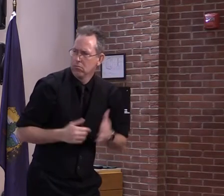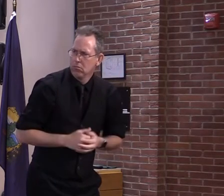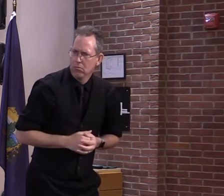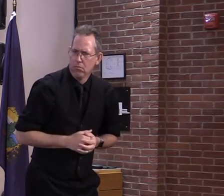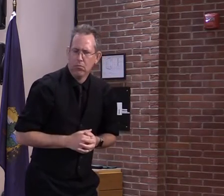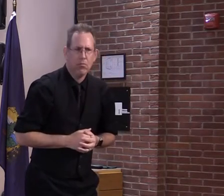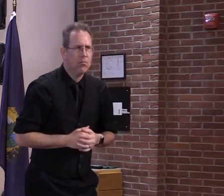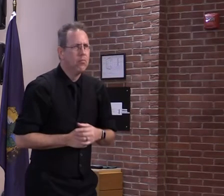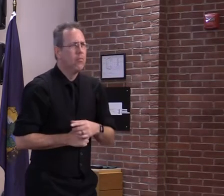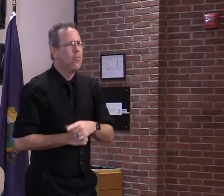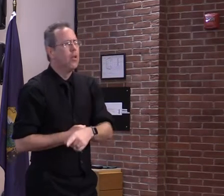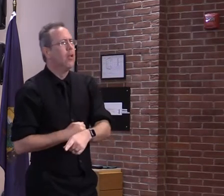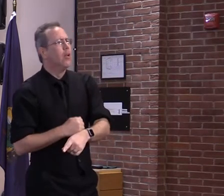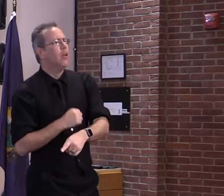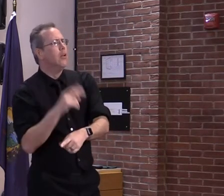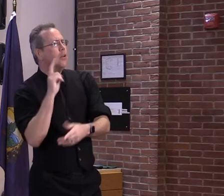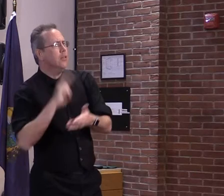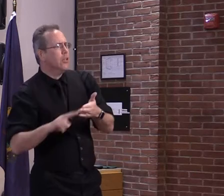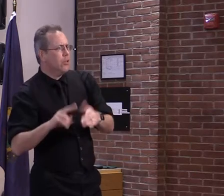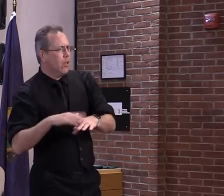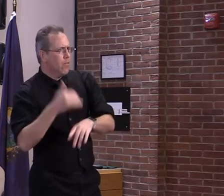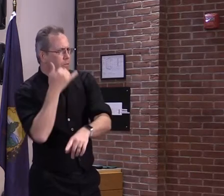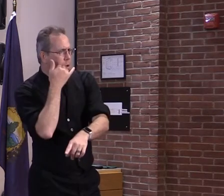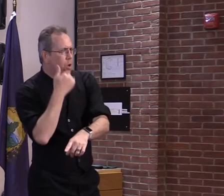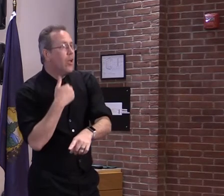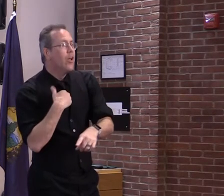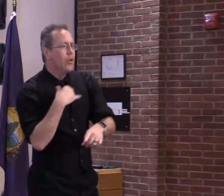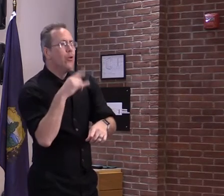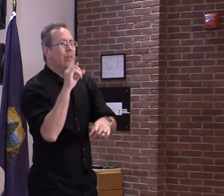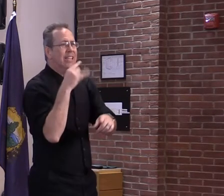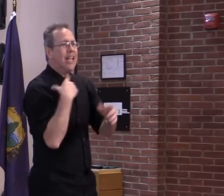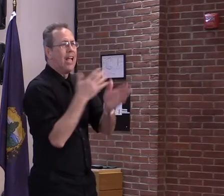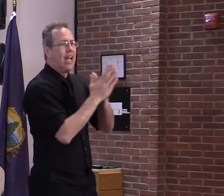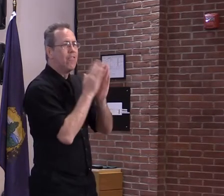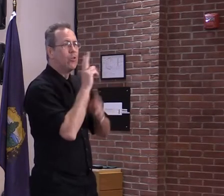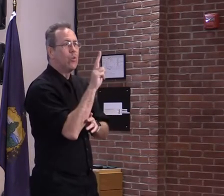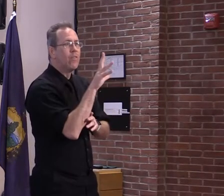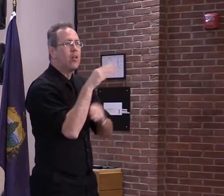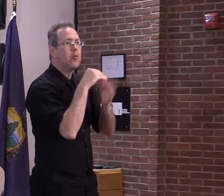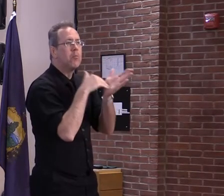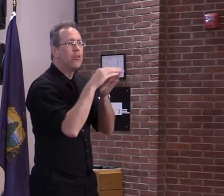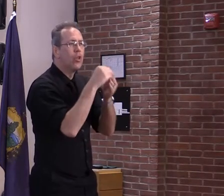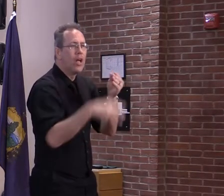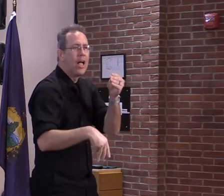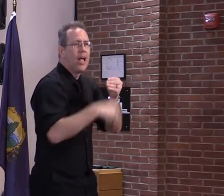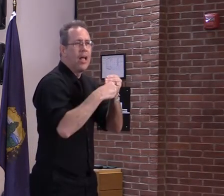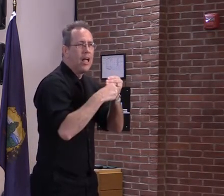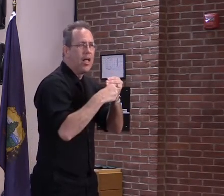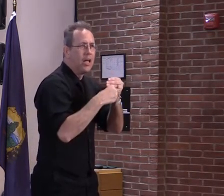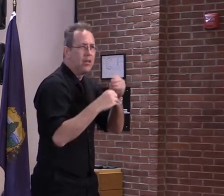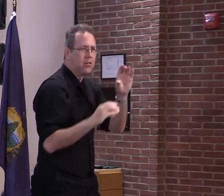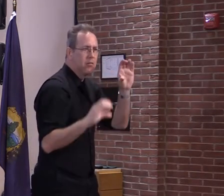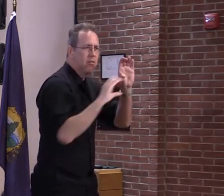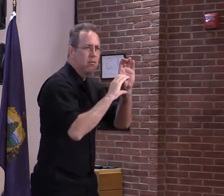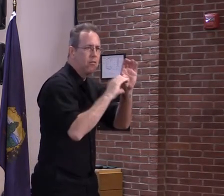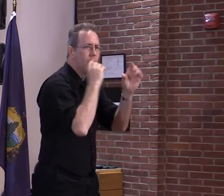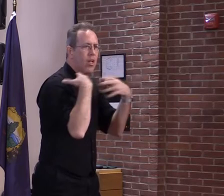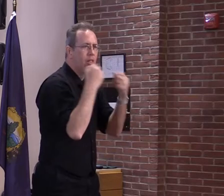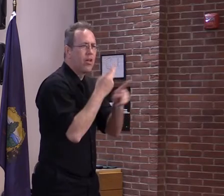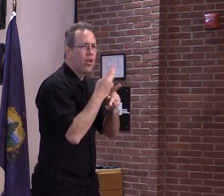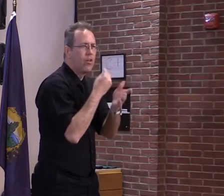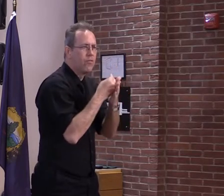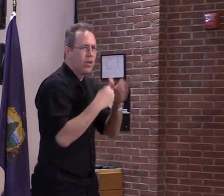So there was a request for $25 million of additional money in the healthcare stabilization fund, but I think it might